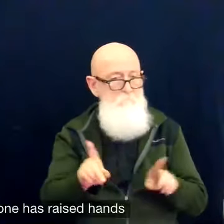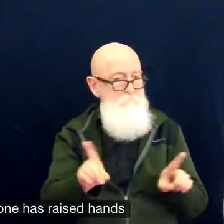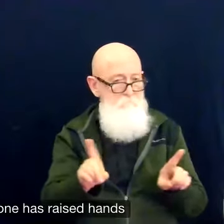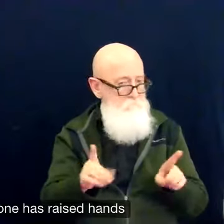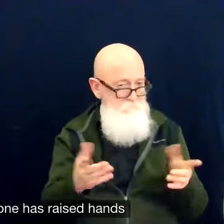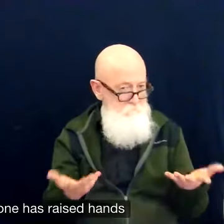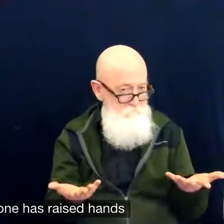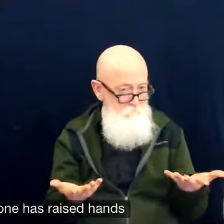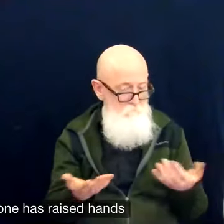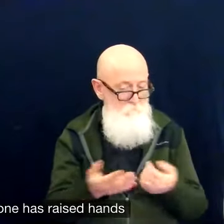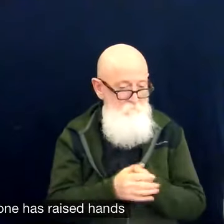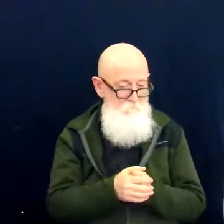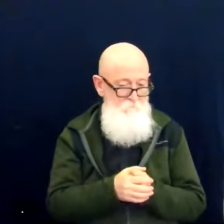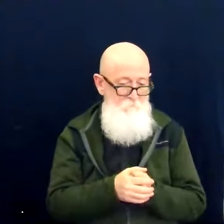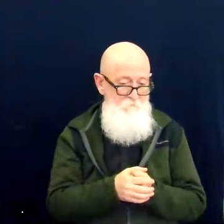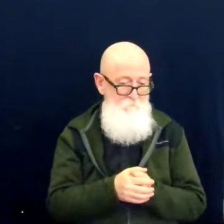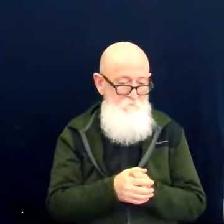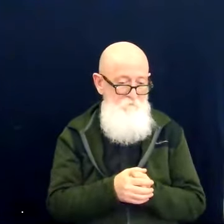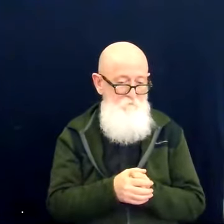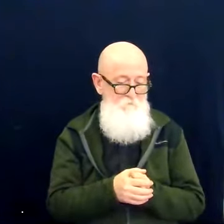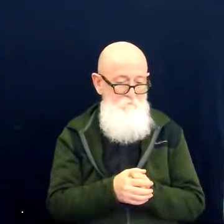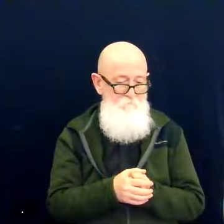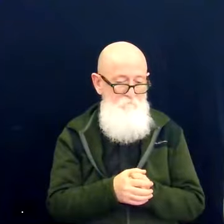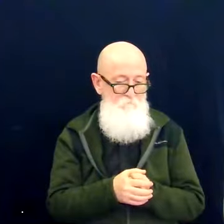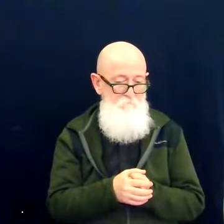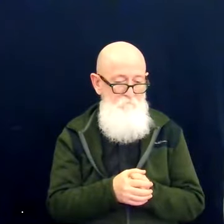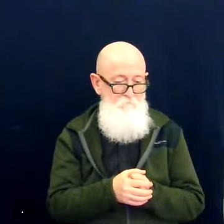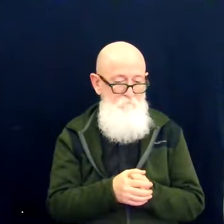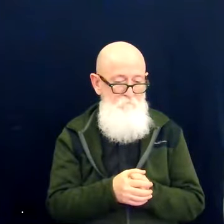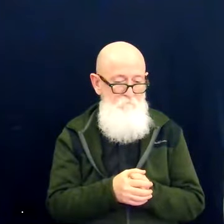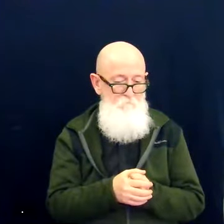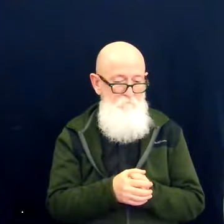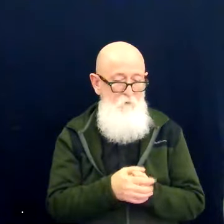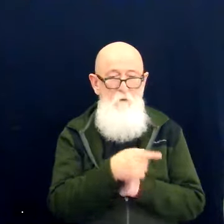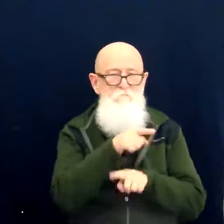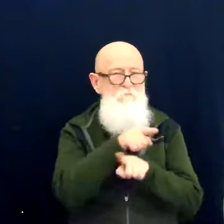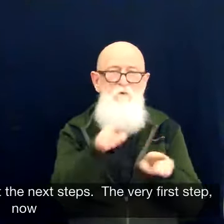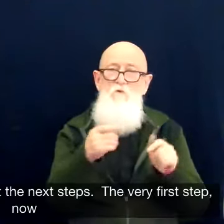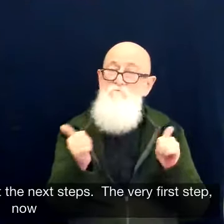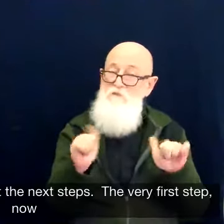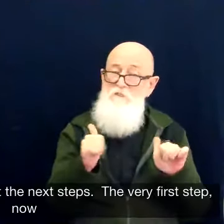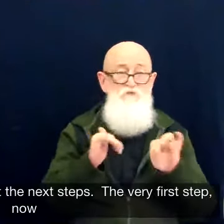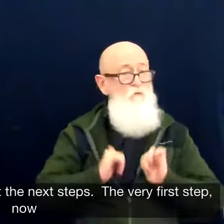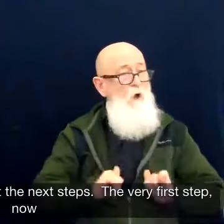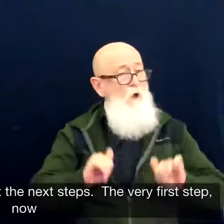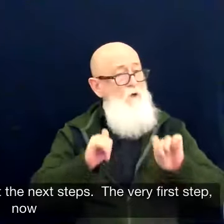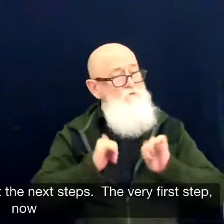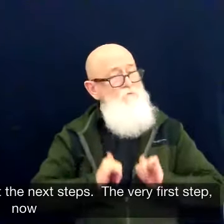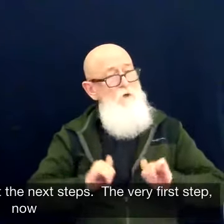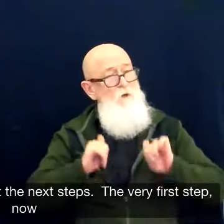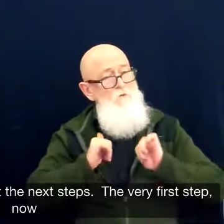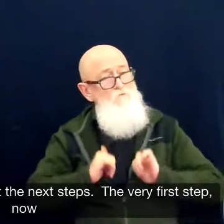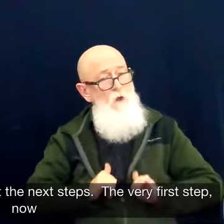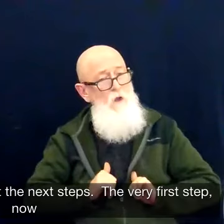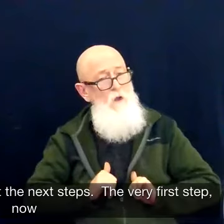program. And the very first step, now that you've completed the training, is to consider